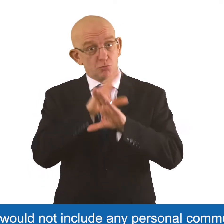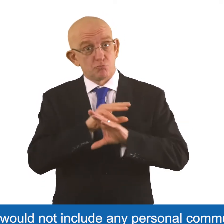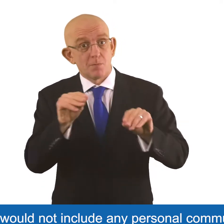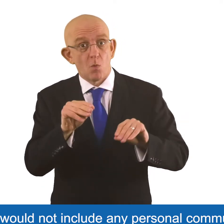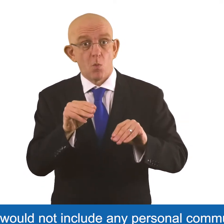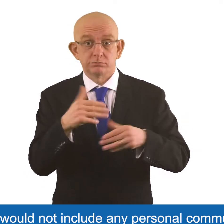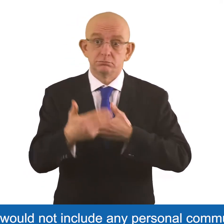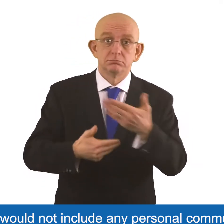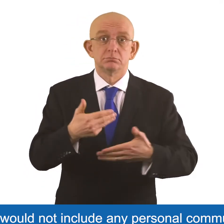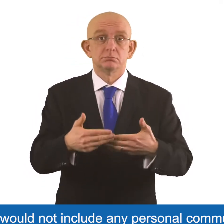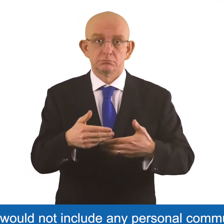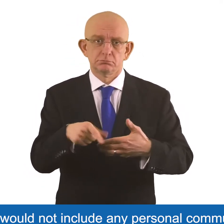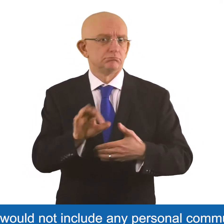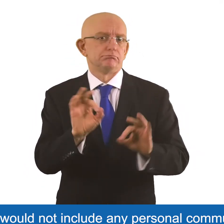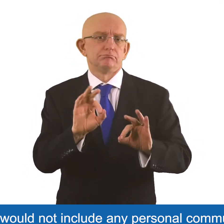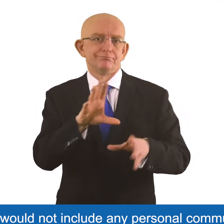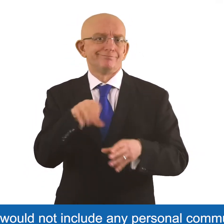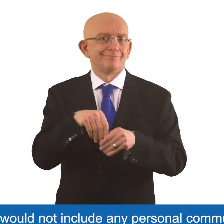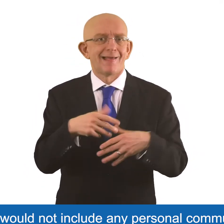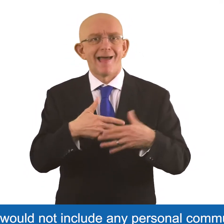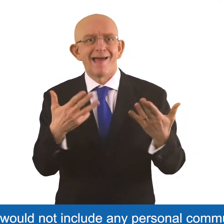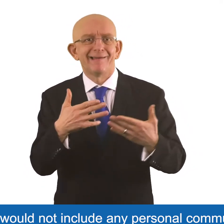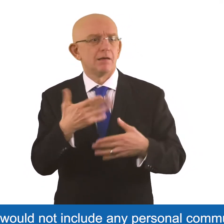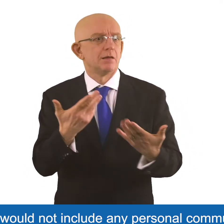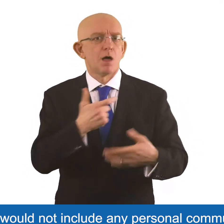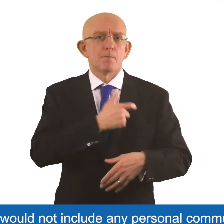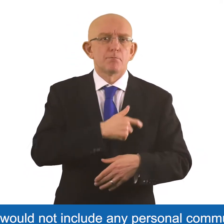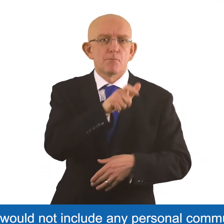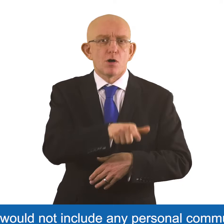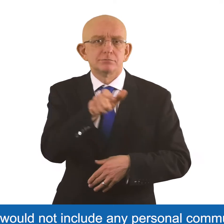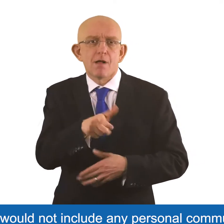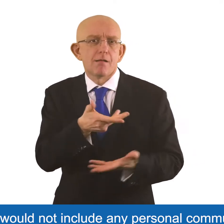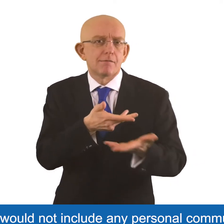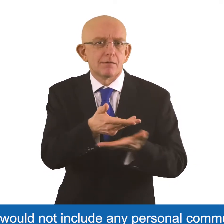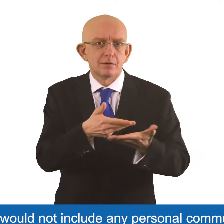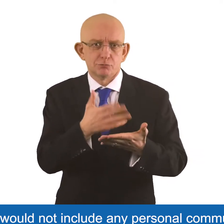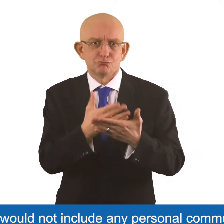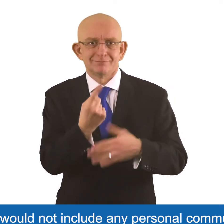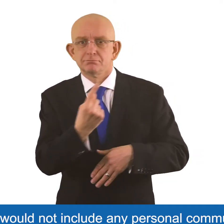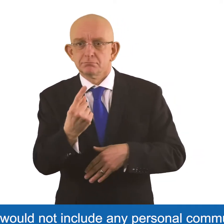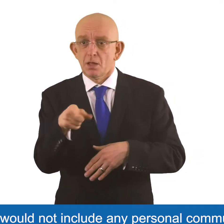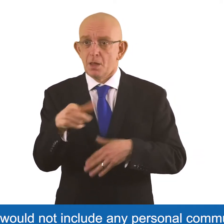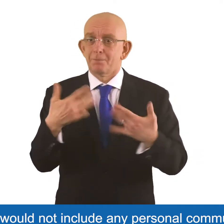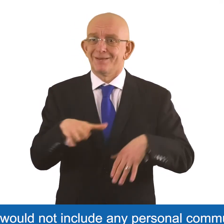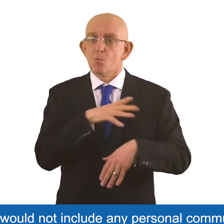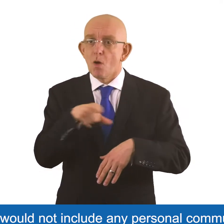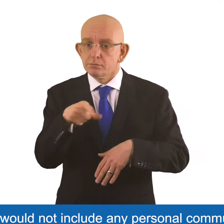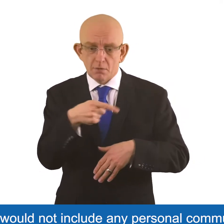(26) The report would not include any personal communications with individuals that may have been translated into British Sign Language.